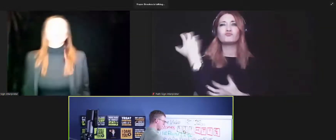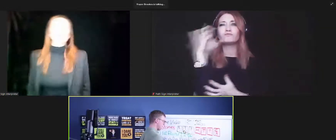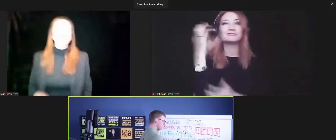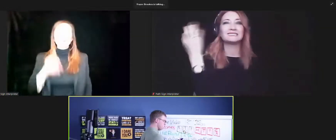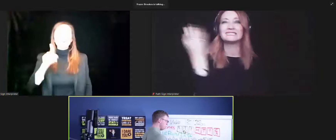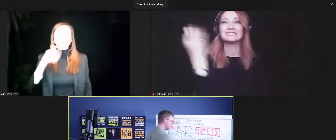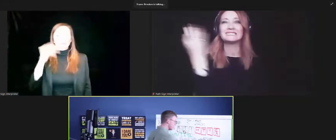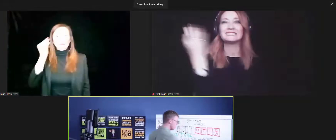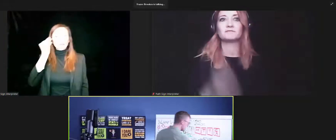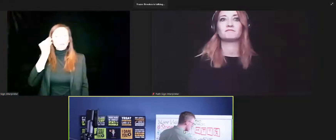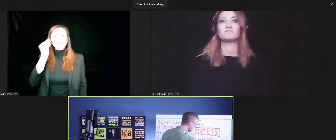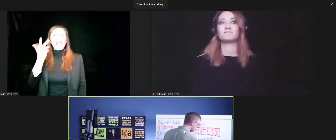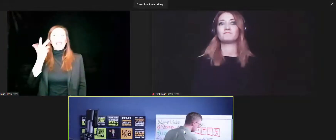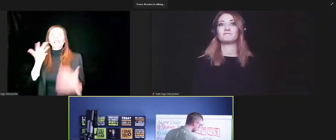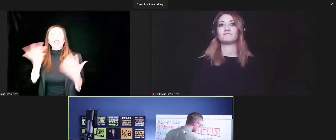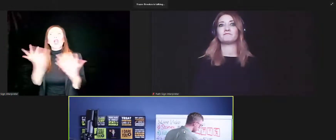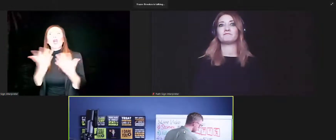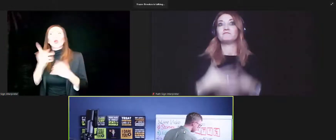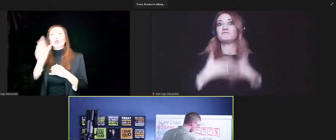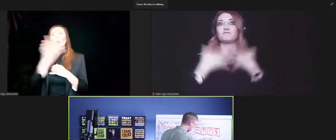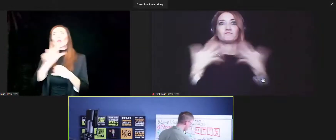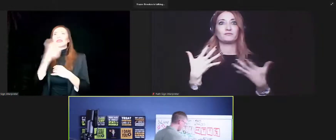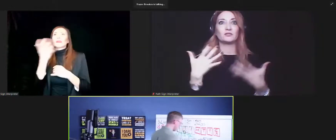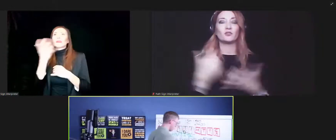Tuesday, personal post.